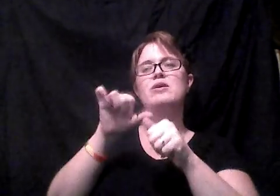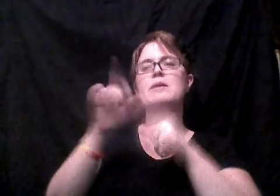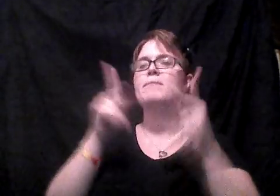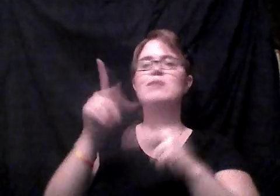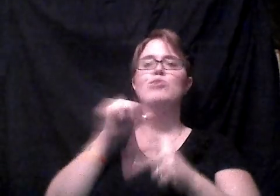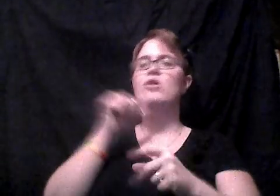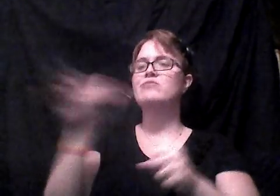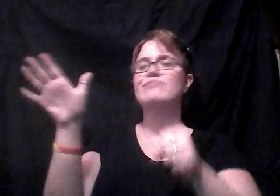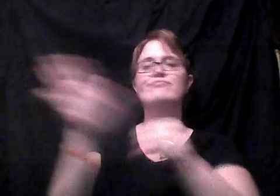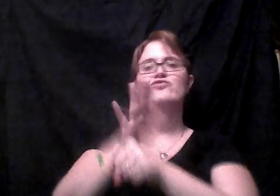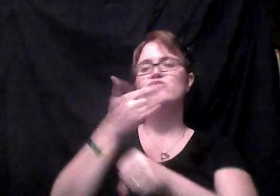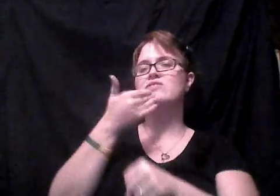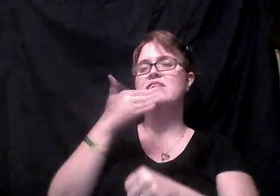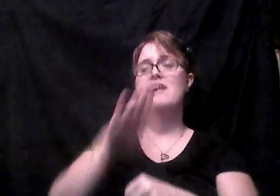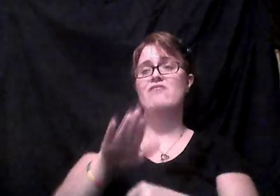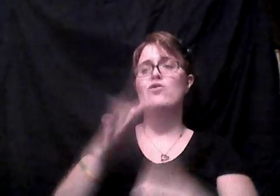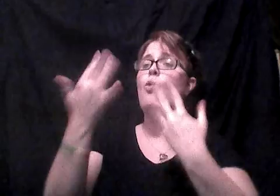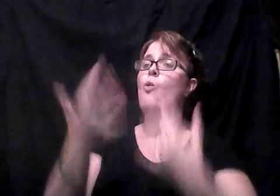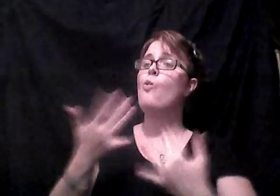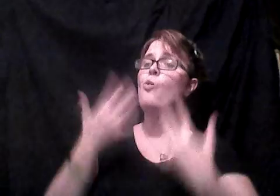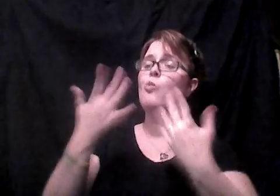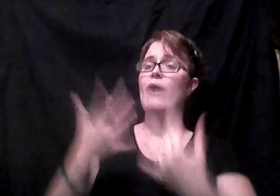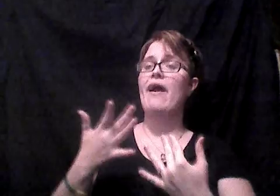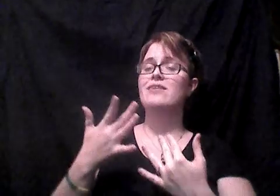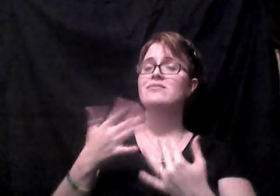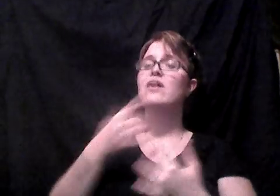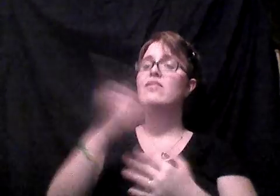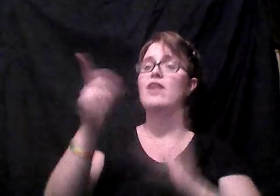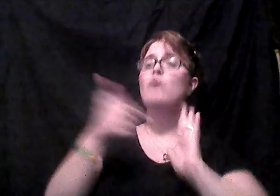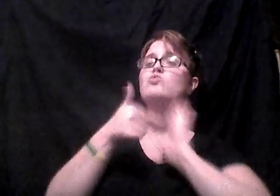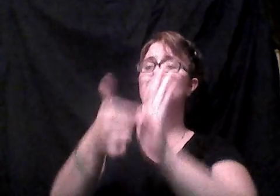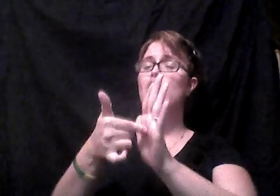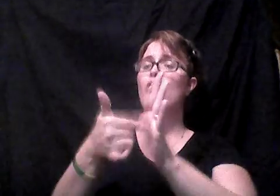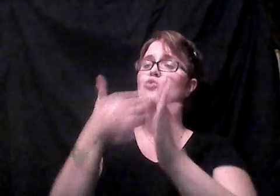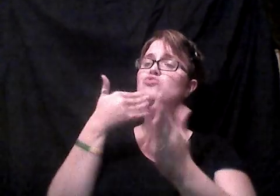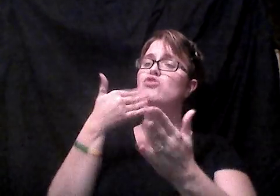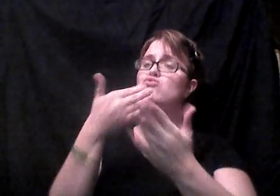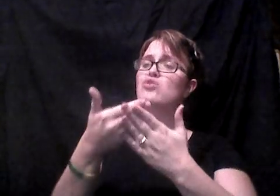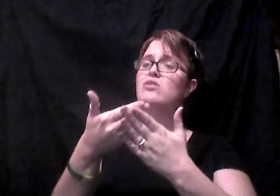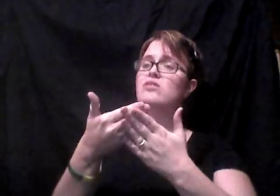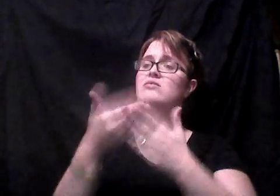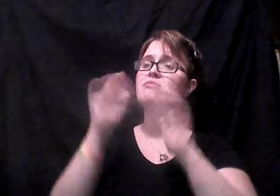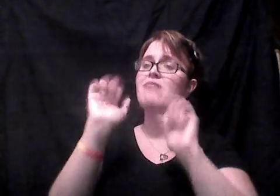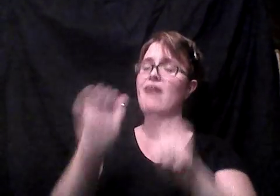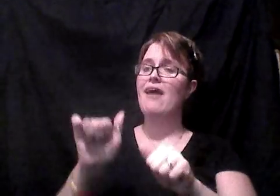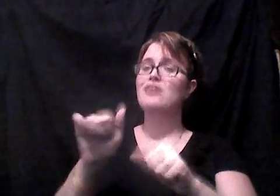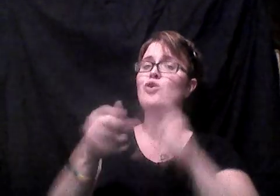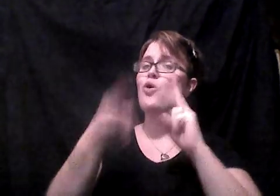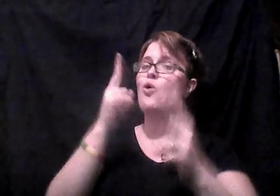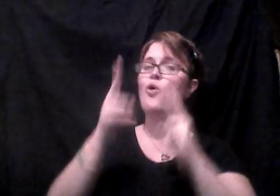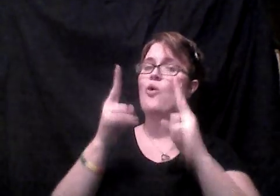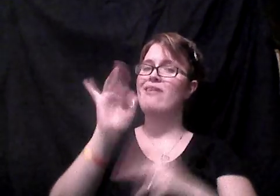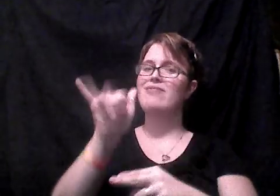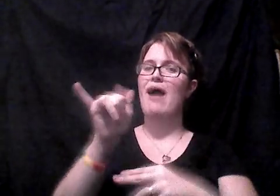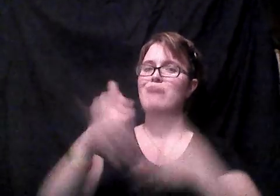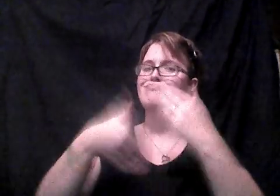side. You can't make them do it in a hurry, but you can be patient. Show gratitude. When I got tenure as a